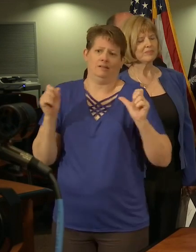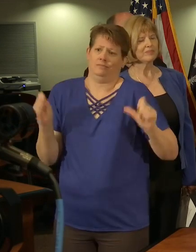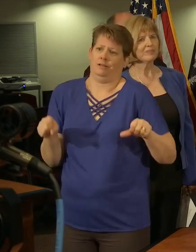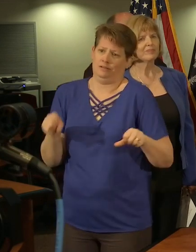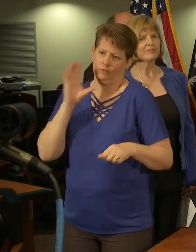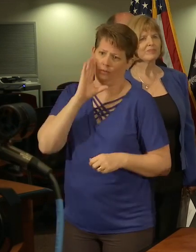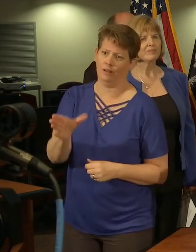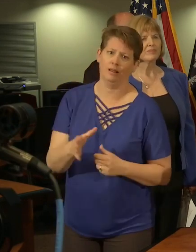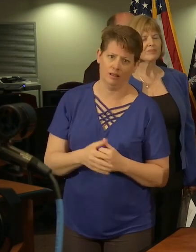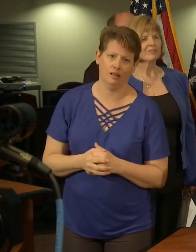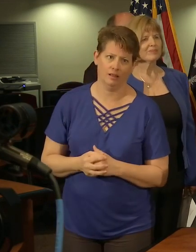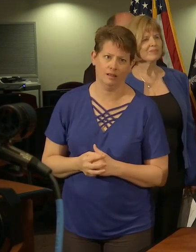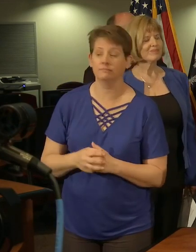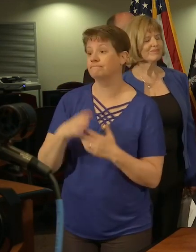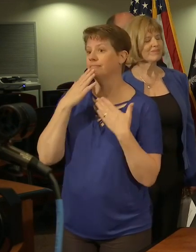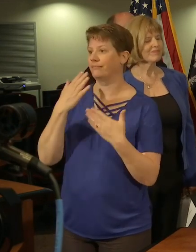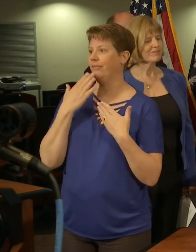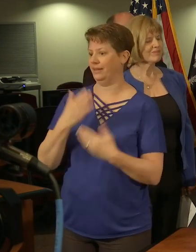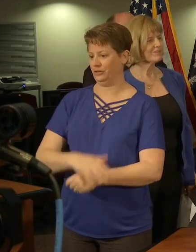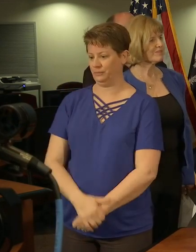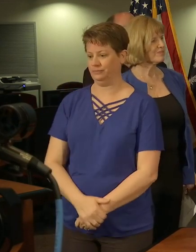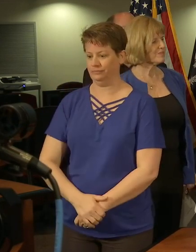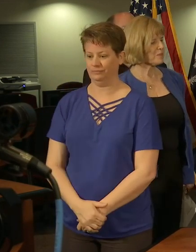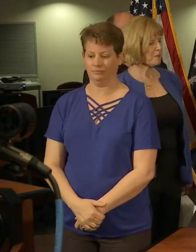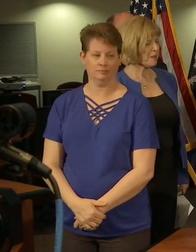timely as possible. Thank you.